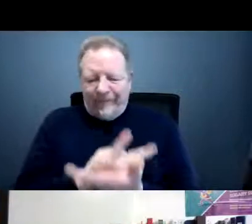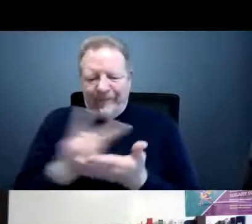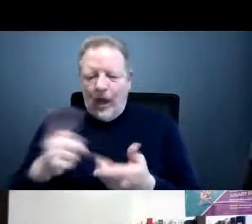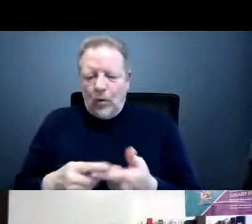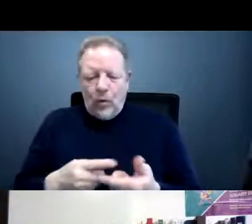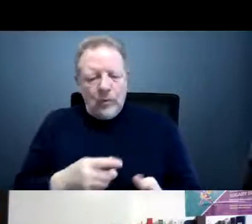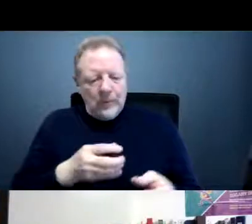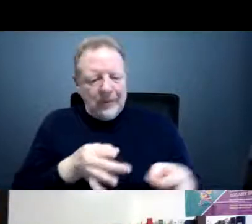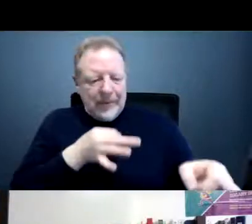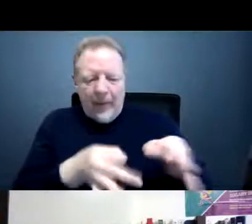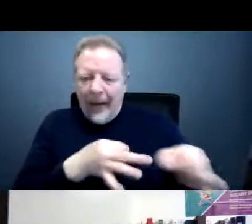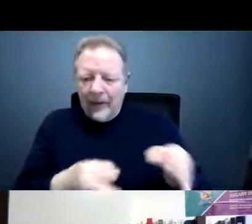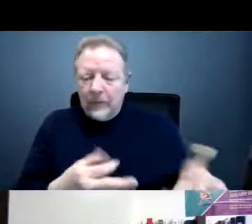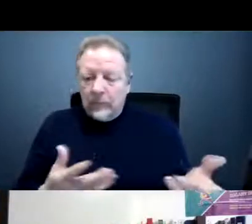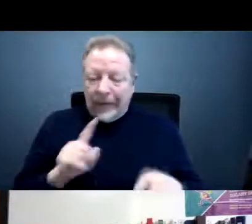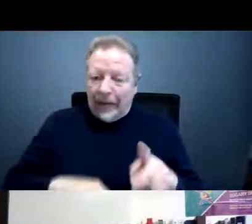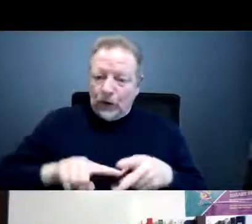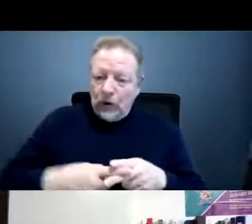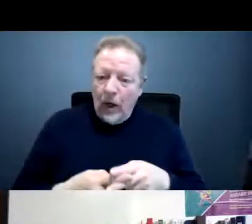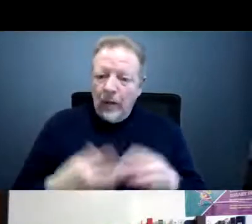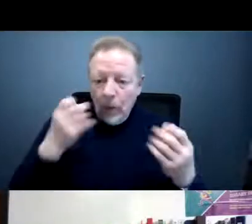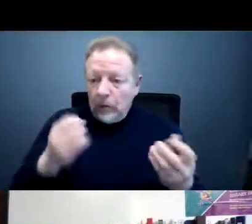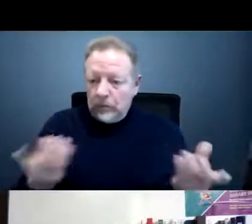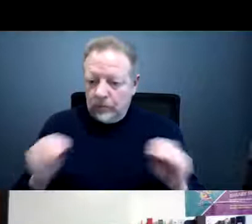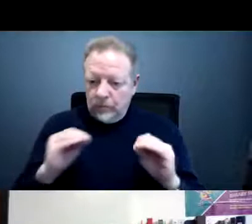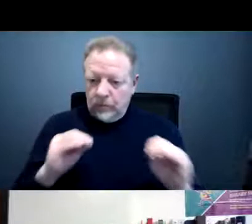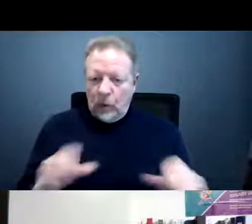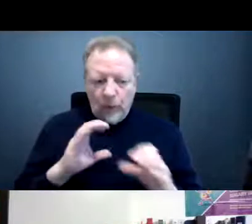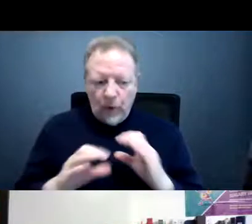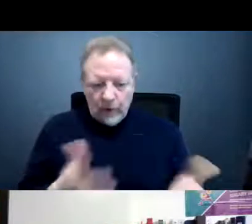initiated either because they don't know what's happening.